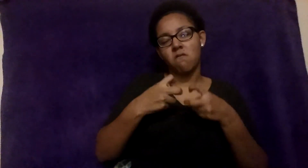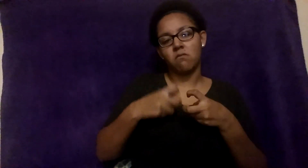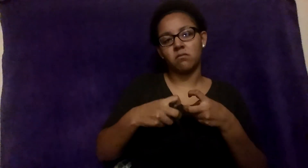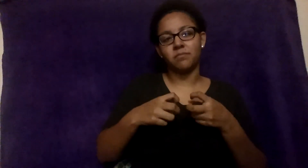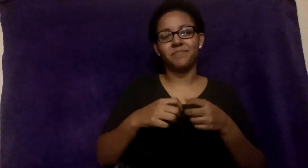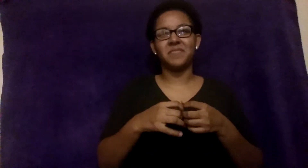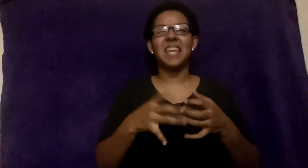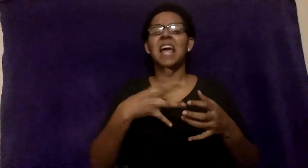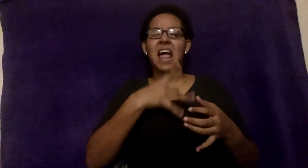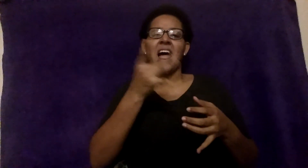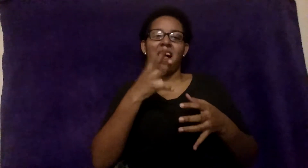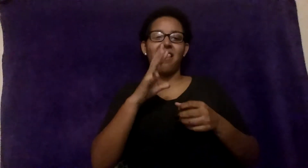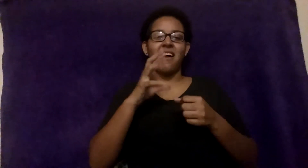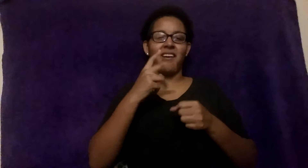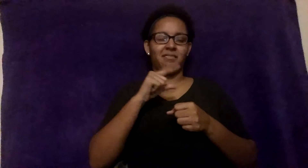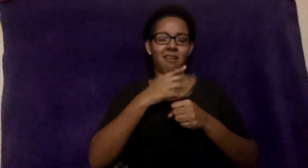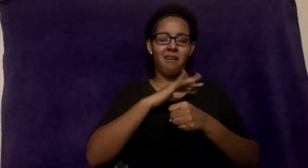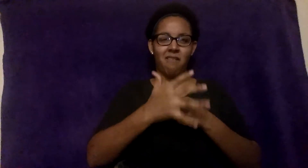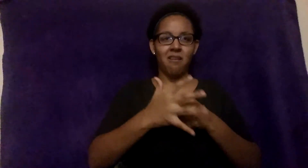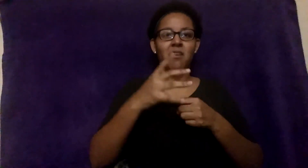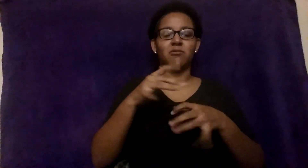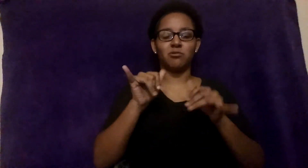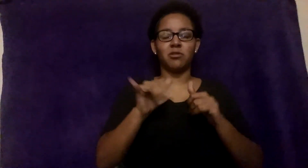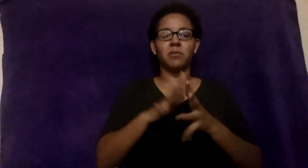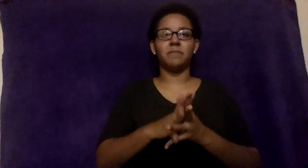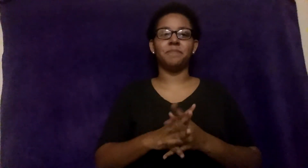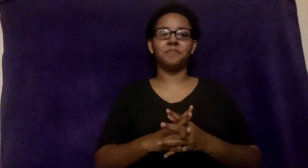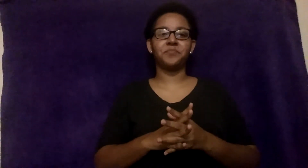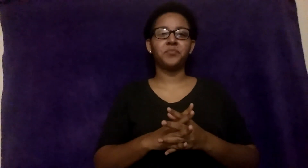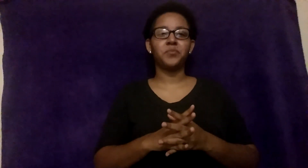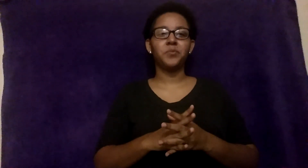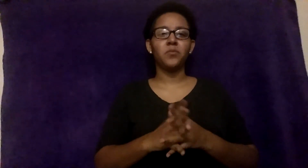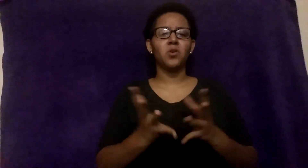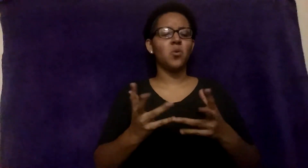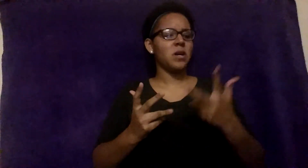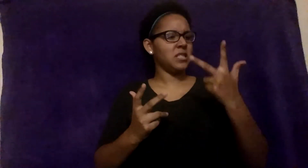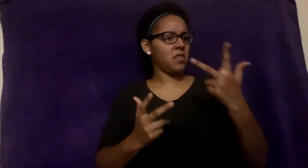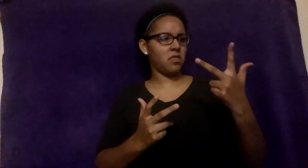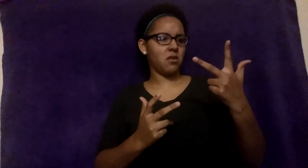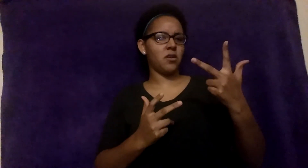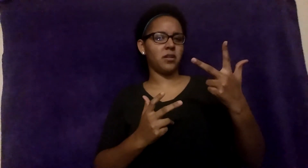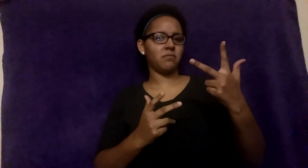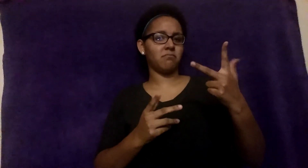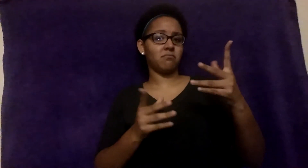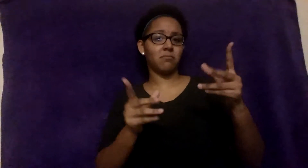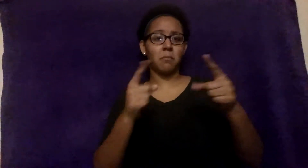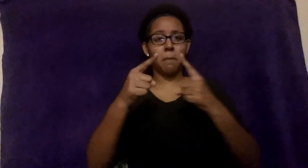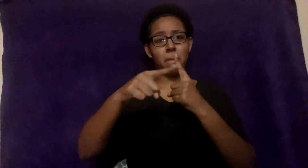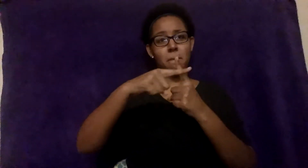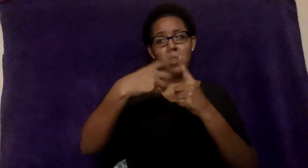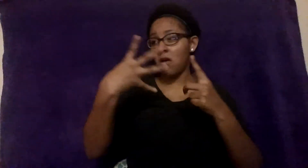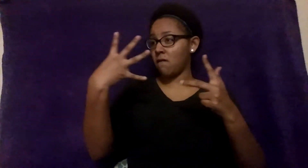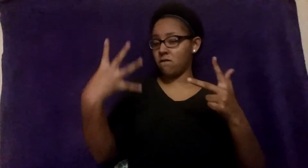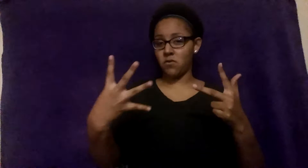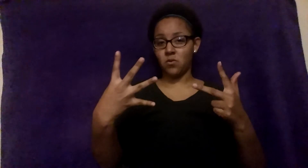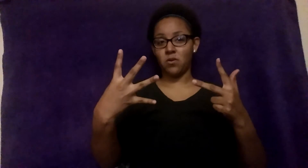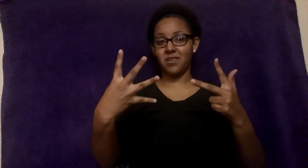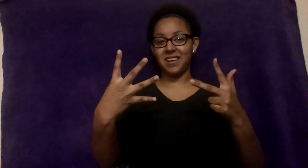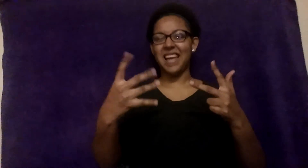theme. What is 3 plus 4? This is, I think,